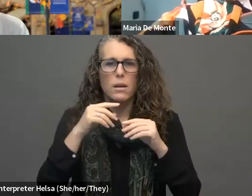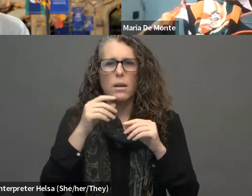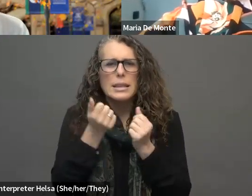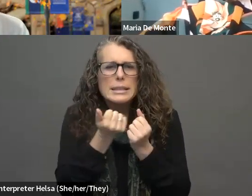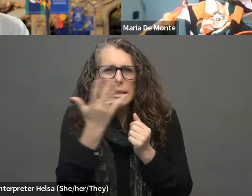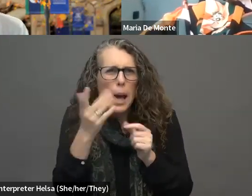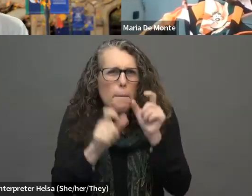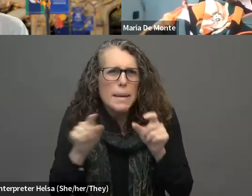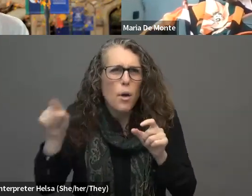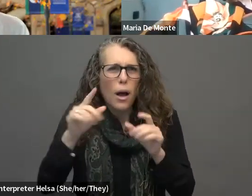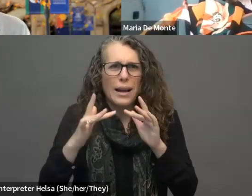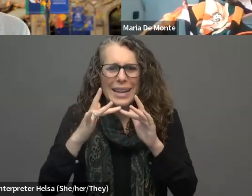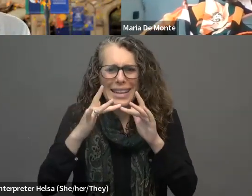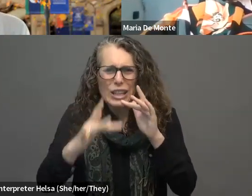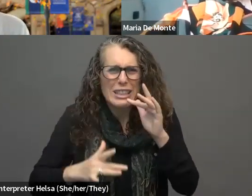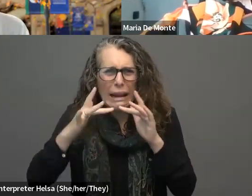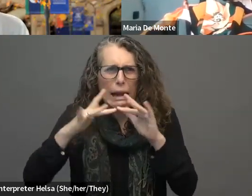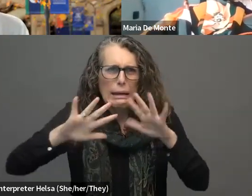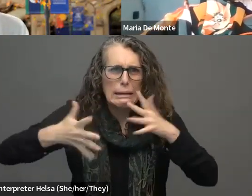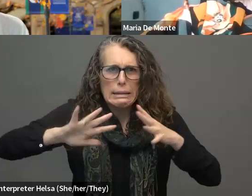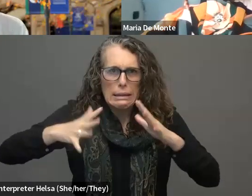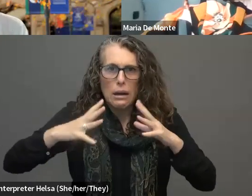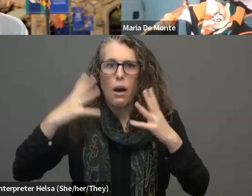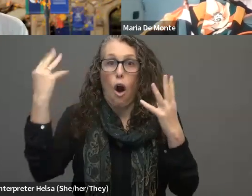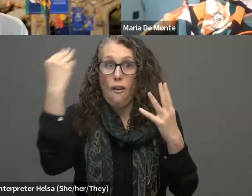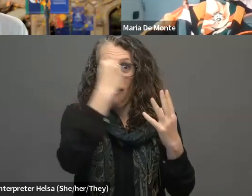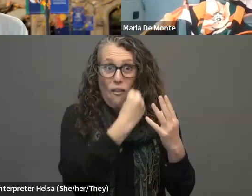less data available.